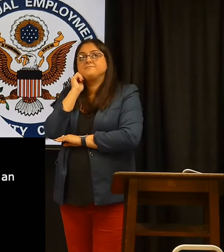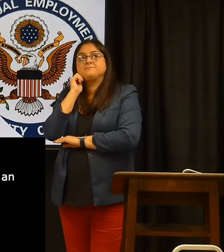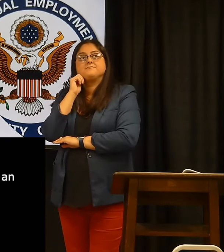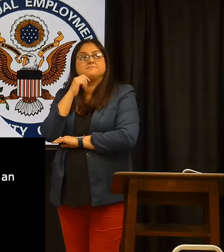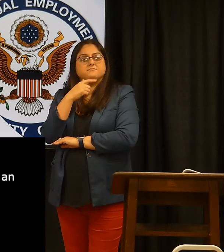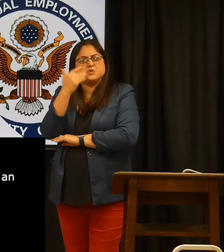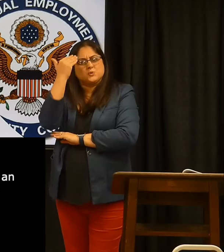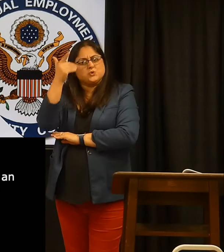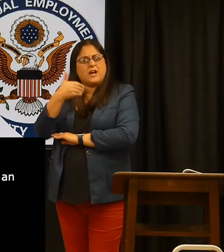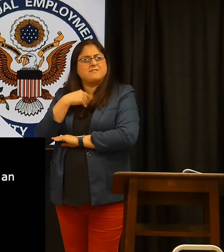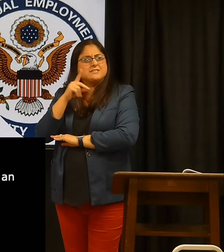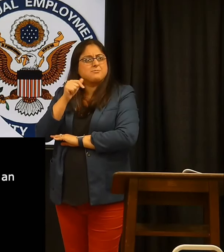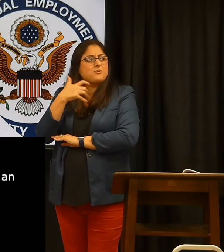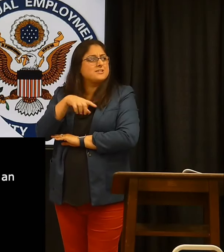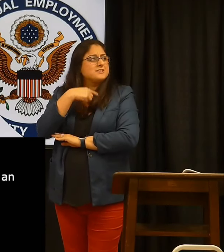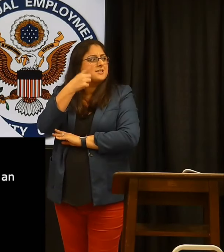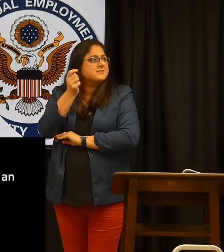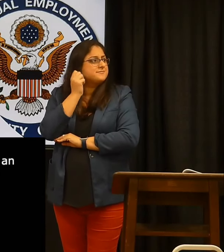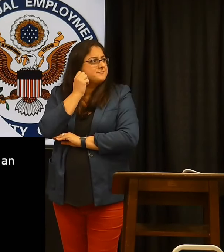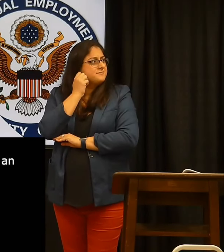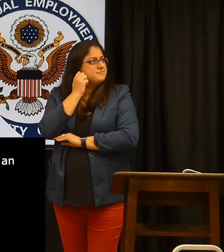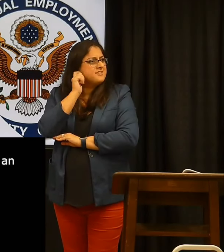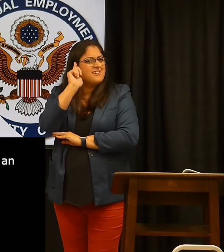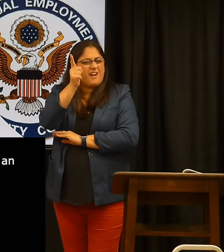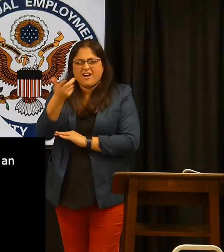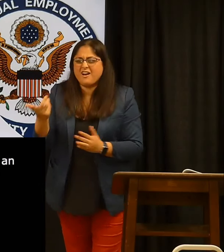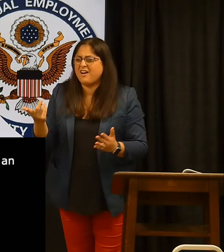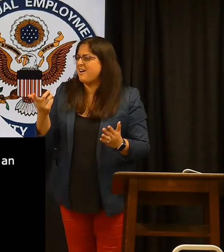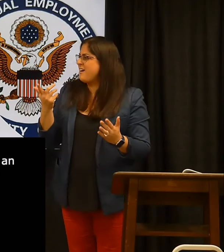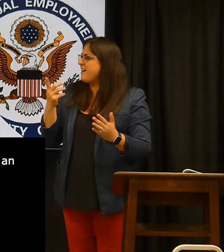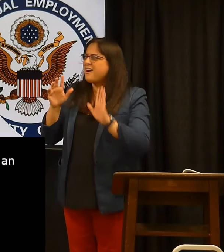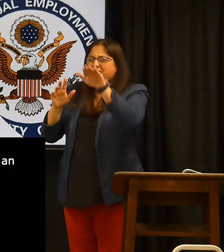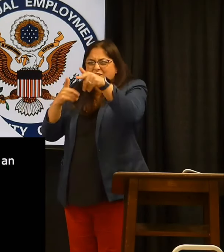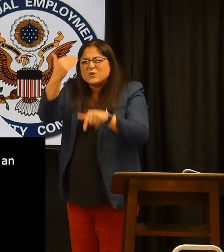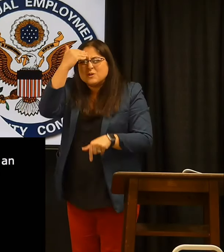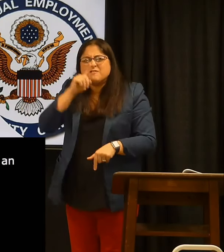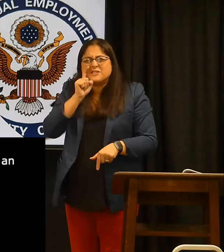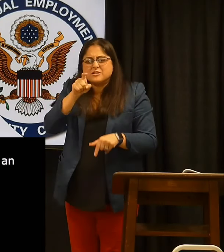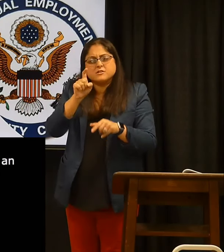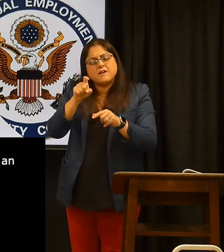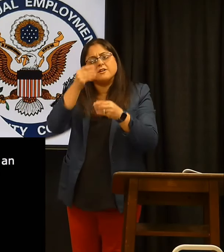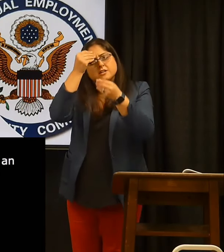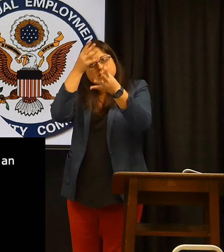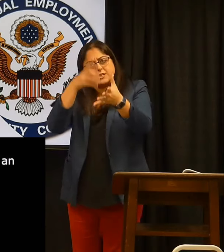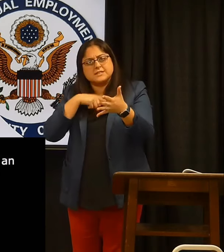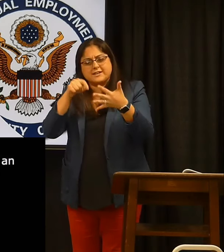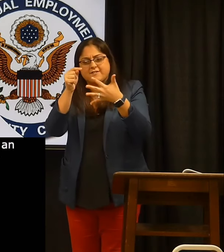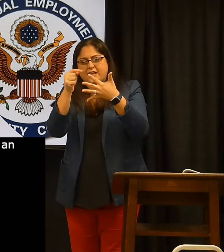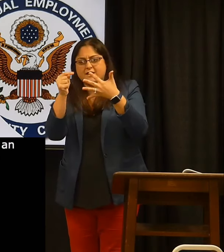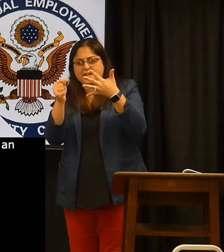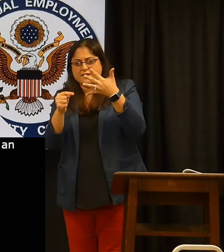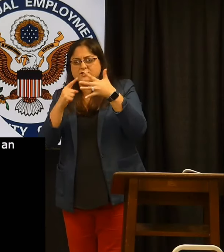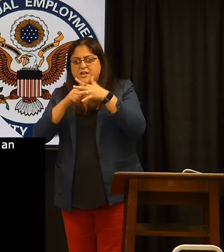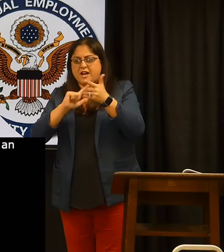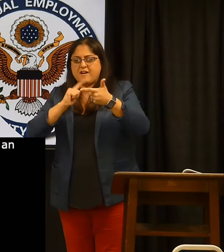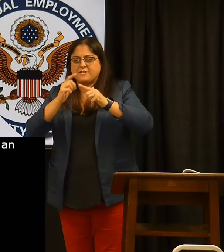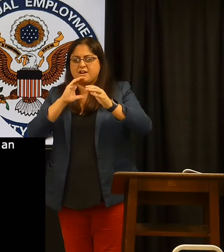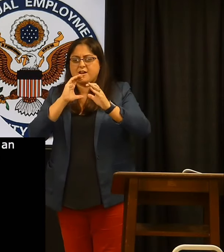They don't just ignore your request and say, I haven't seen them in a while. No, you have to if you let them know that you